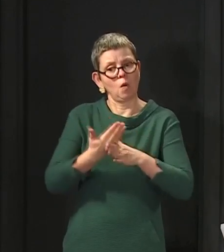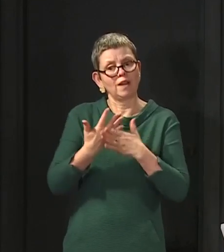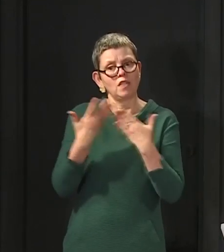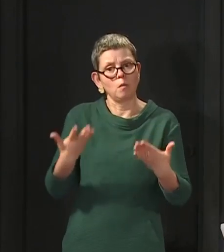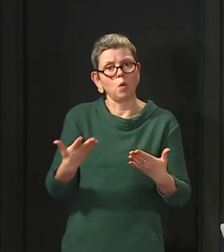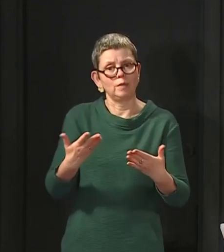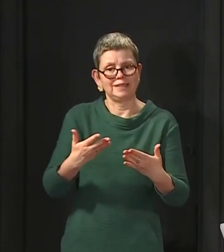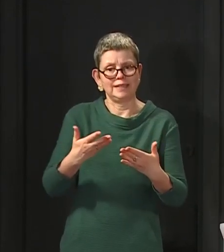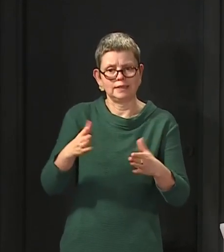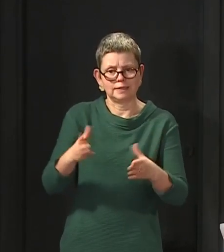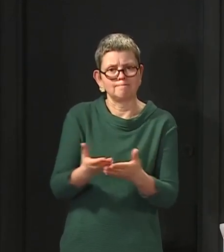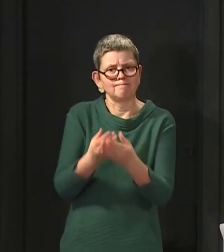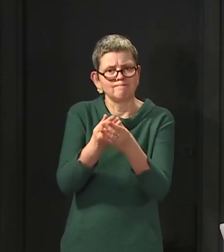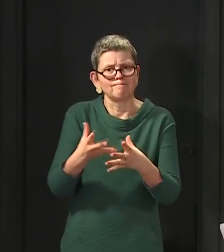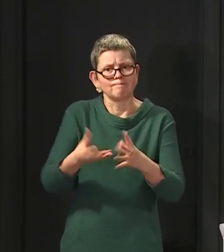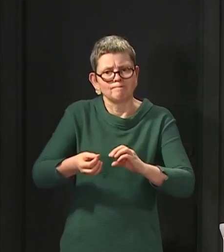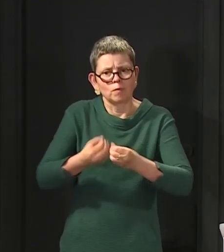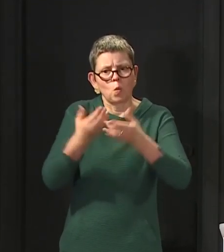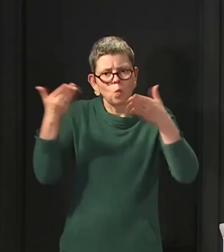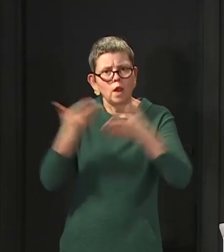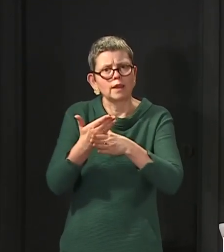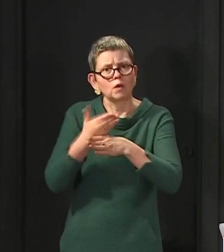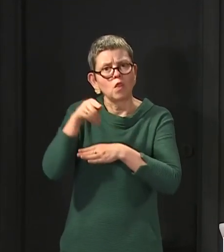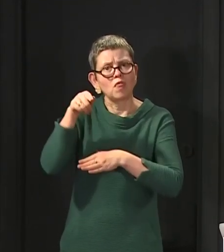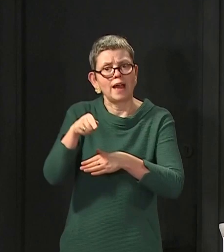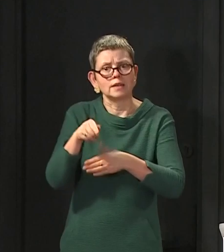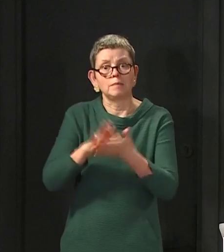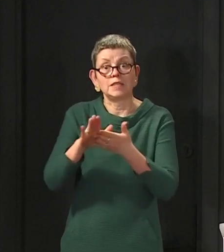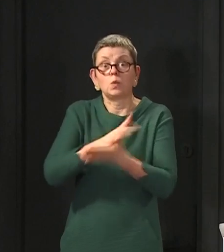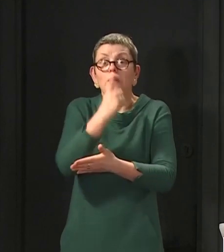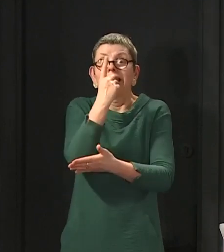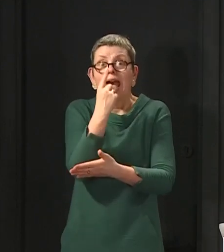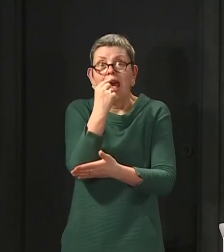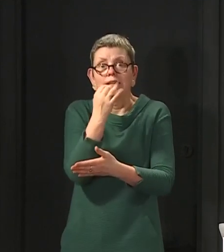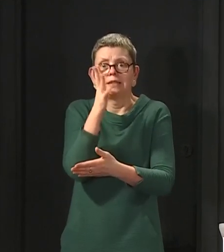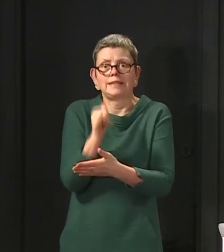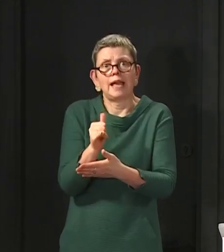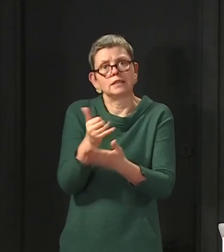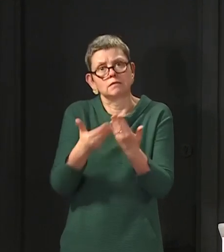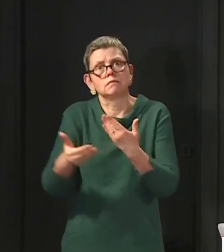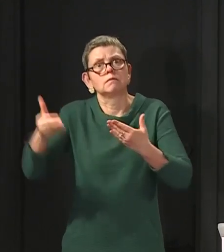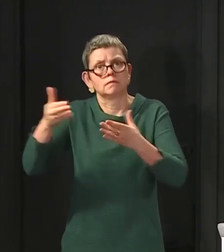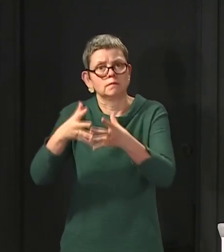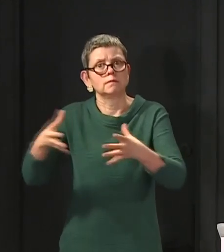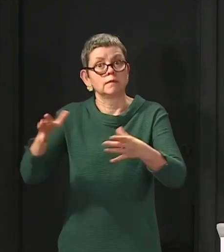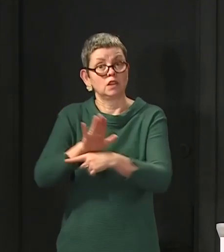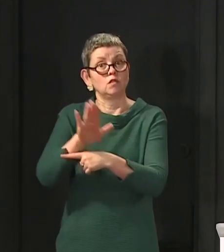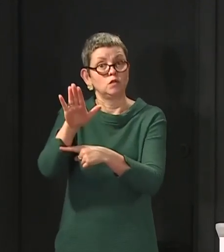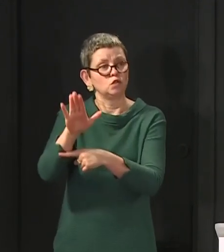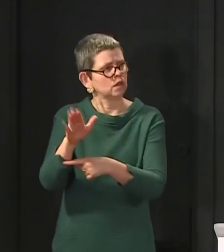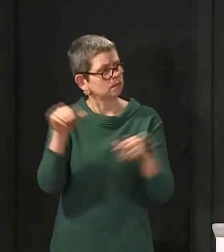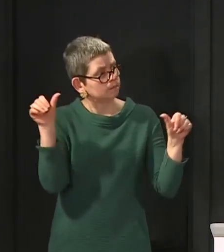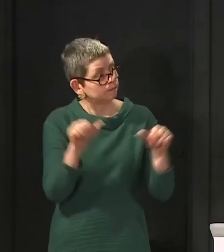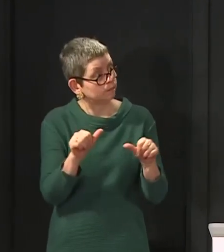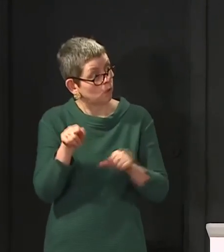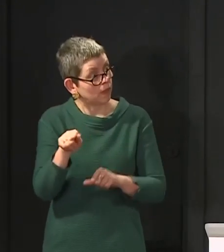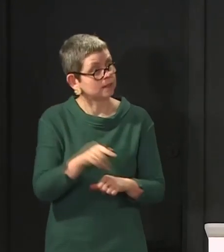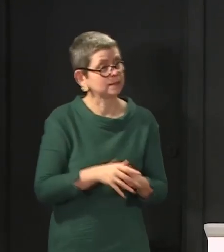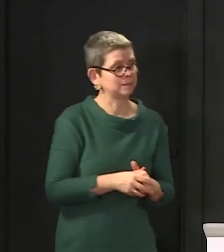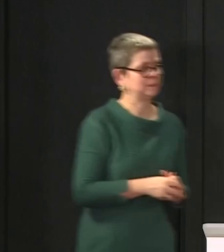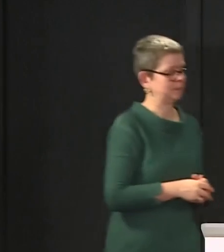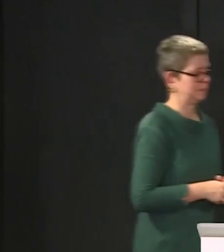rapidly that capacity and capability for test, trace, isolate. And I'll ask the Health Secretary just to say a few brief words about the